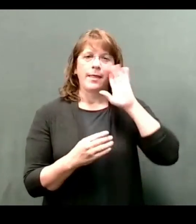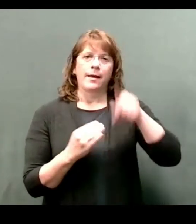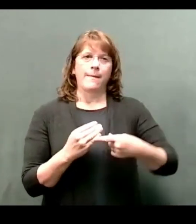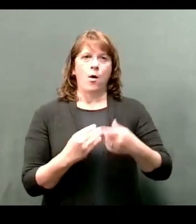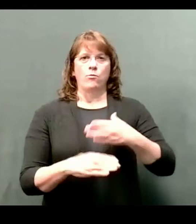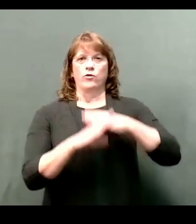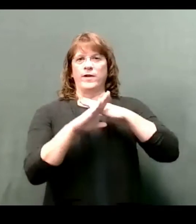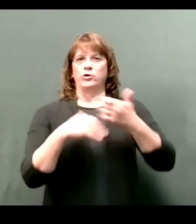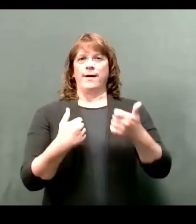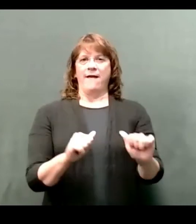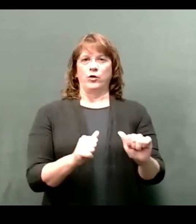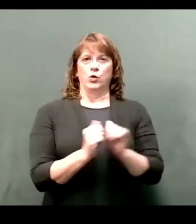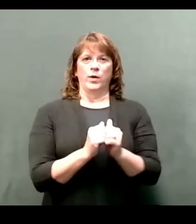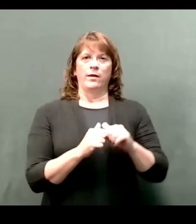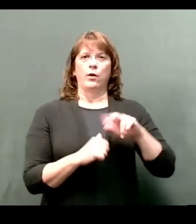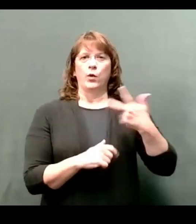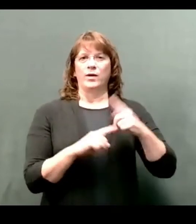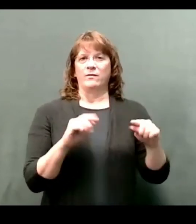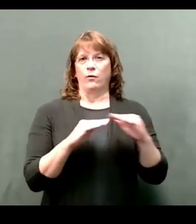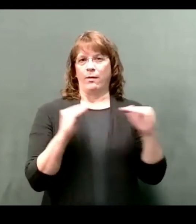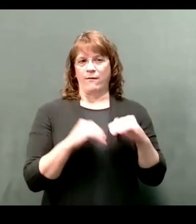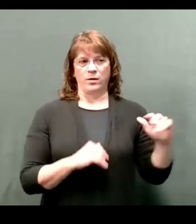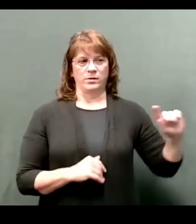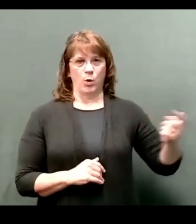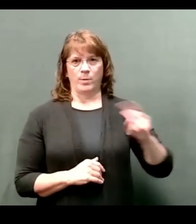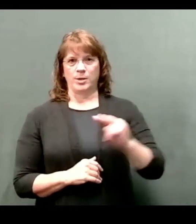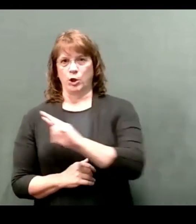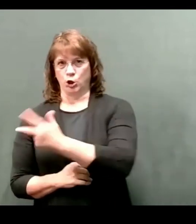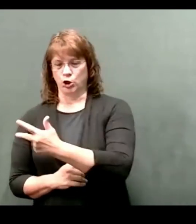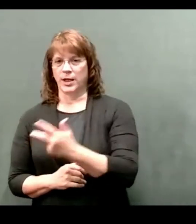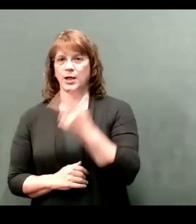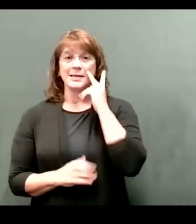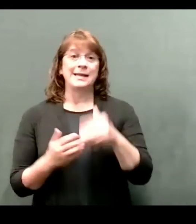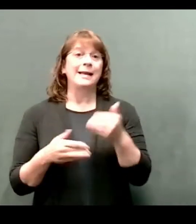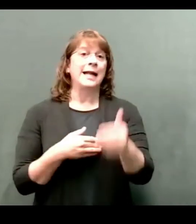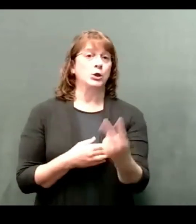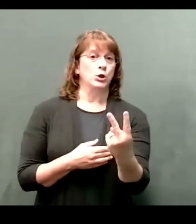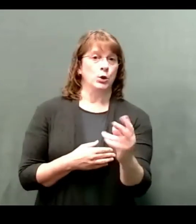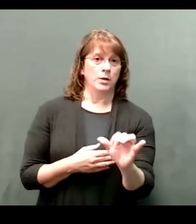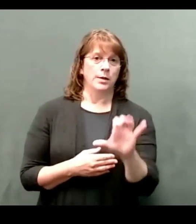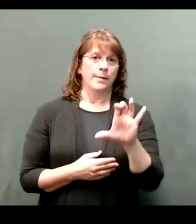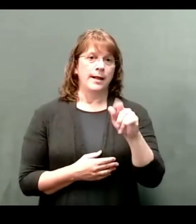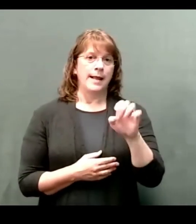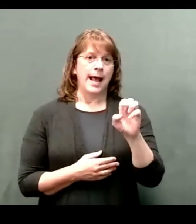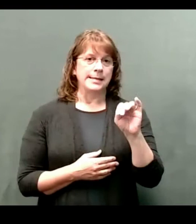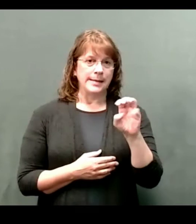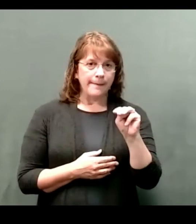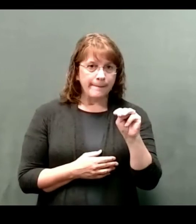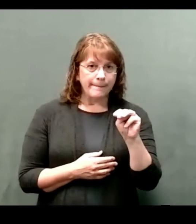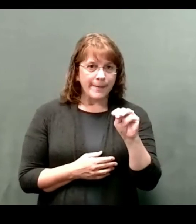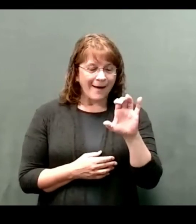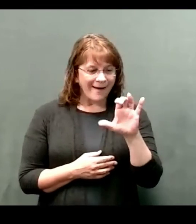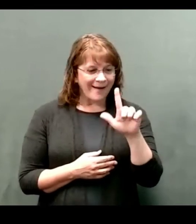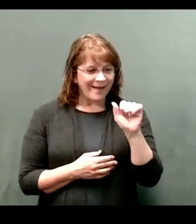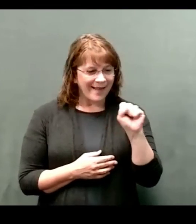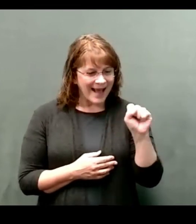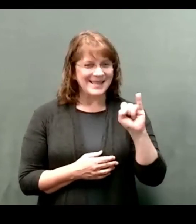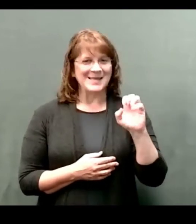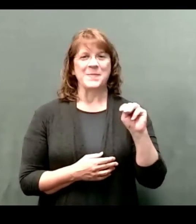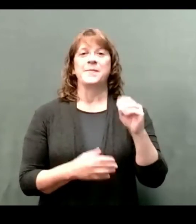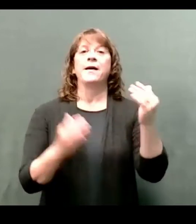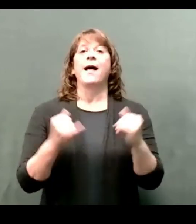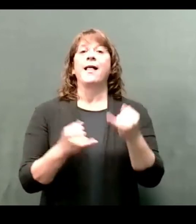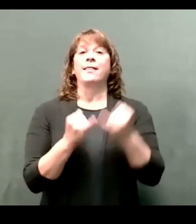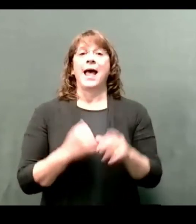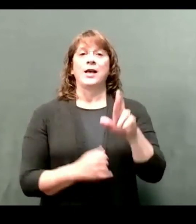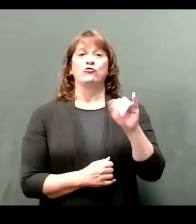prevention efforts across those three different levels. And that's what you'll see as well on the next two. So we've got classism, and the last one that we